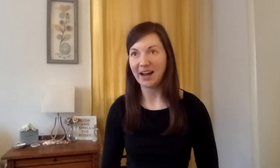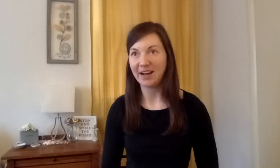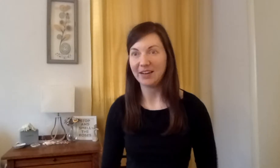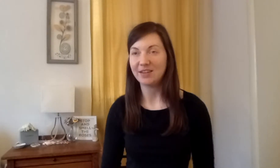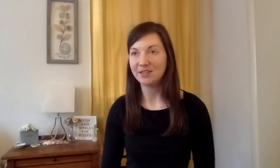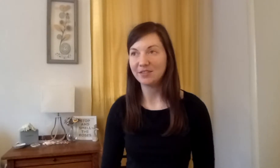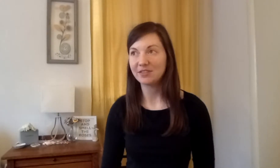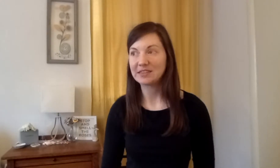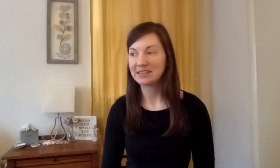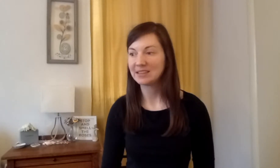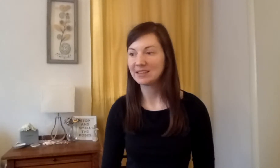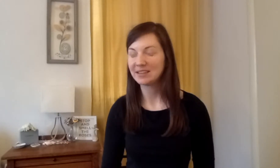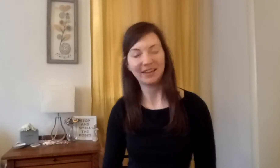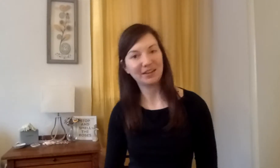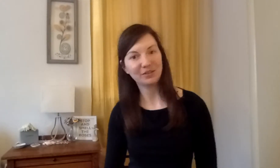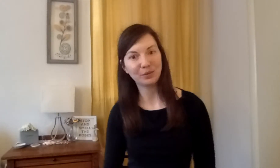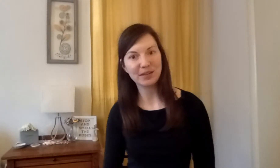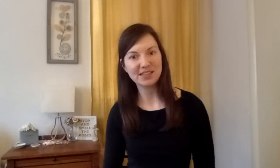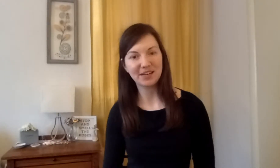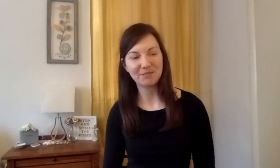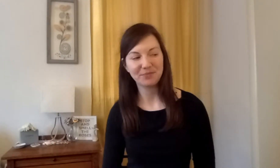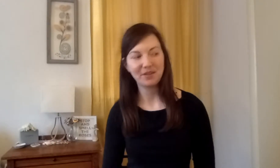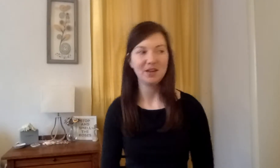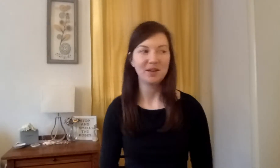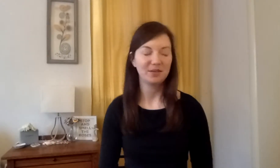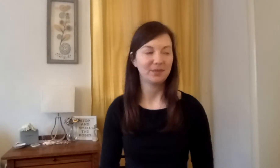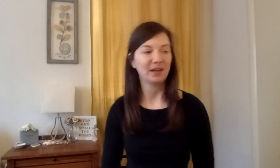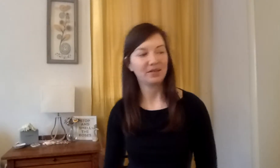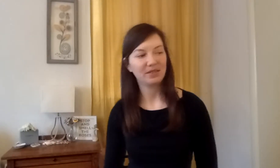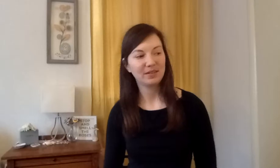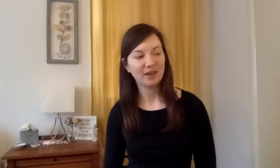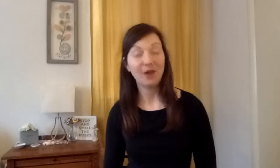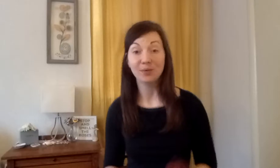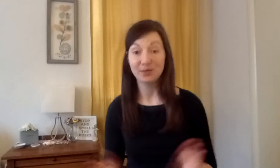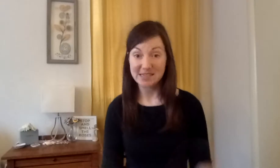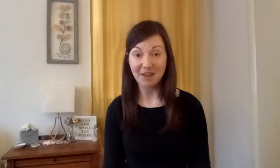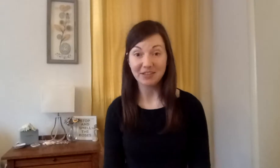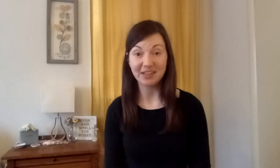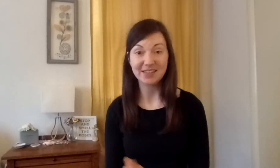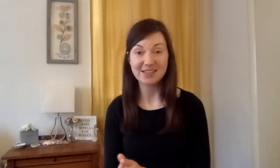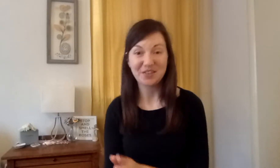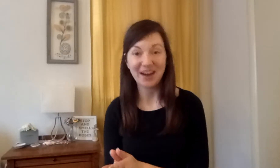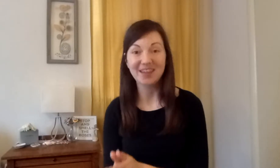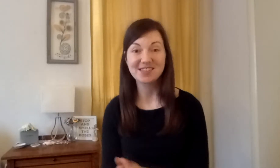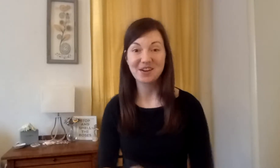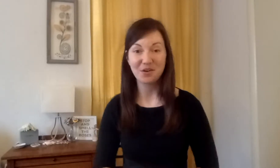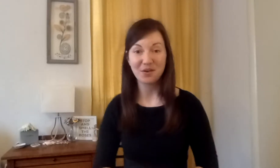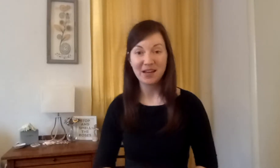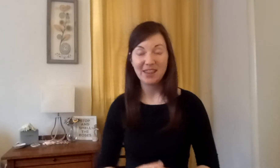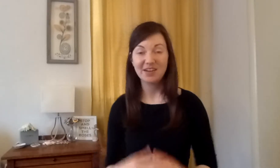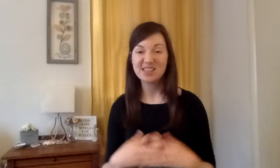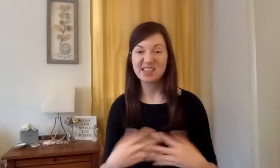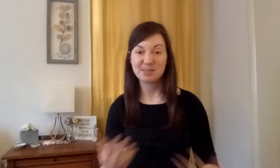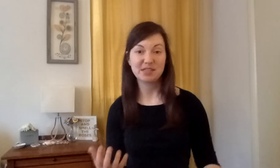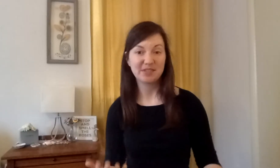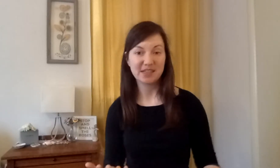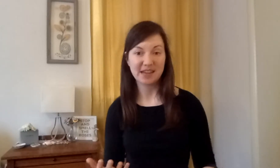have, thinking of the words here. Oh, daffodils. Okay, so there isn't a specific sign